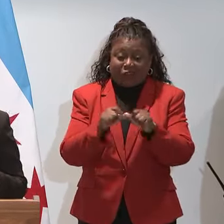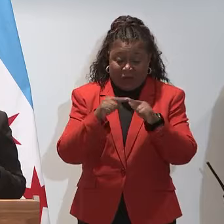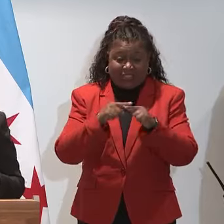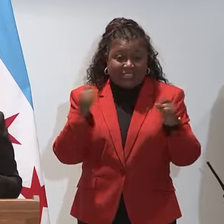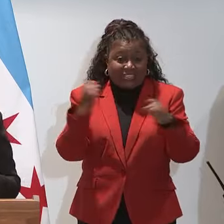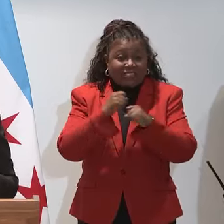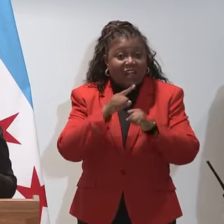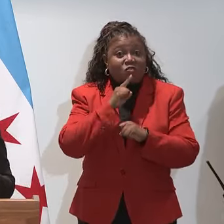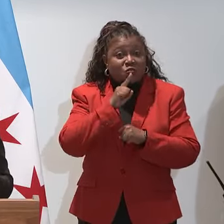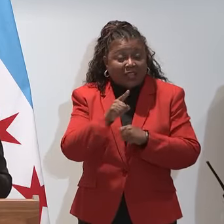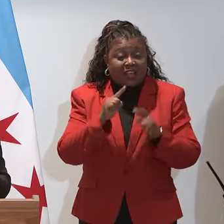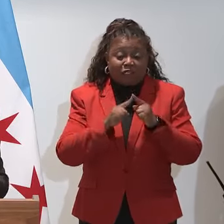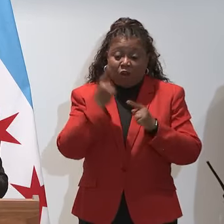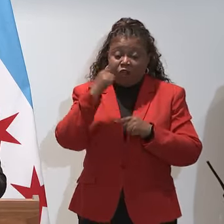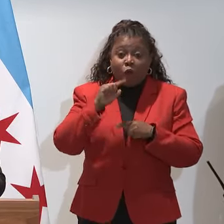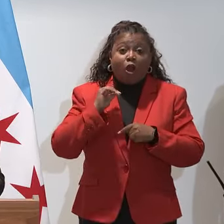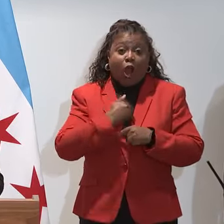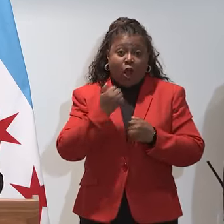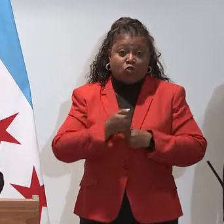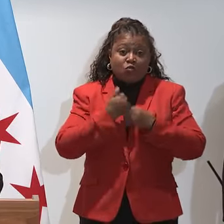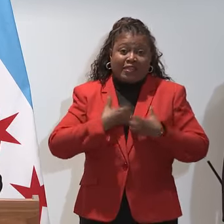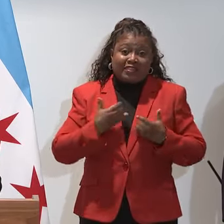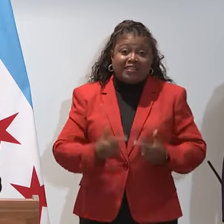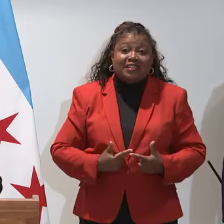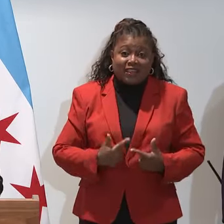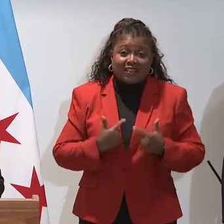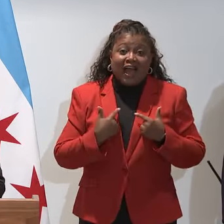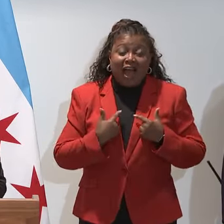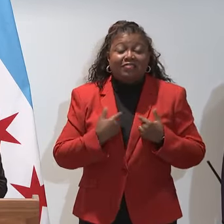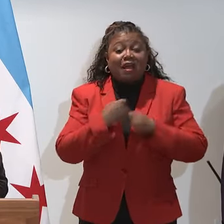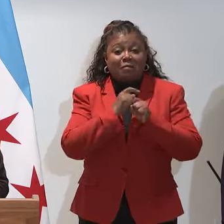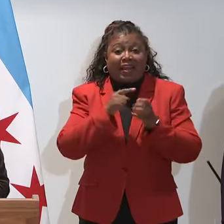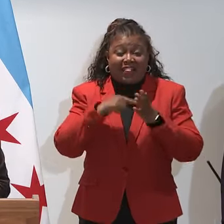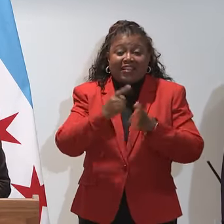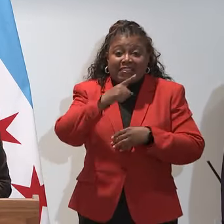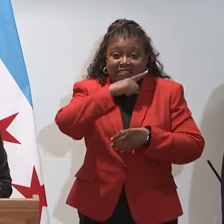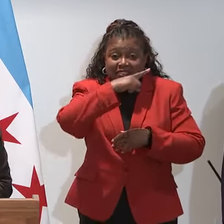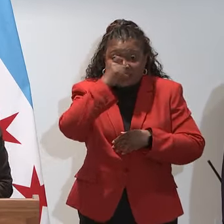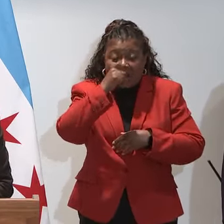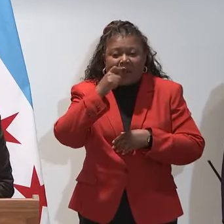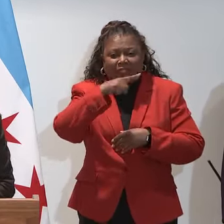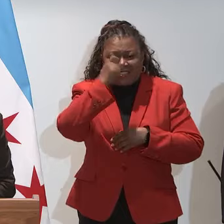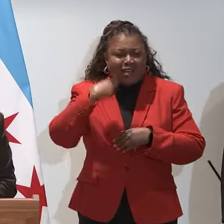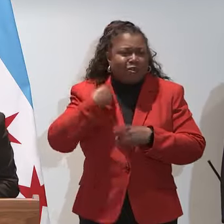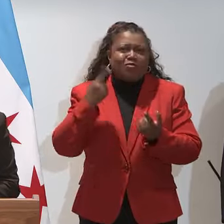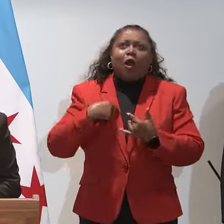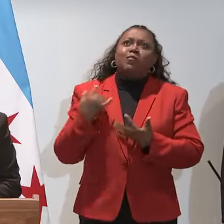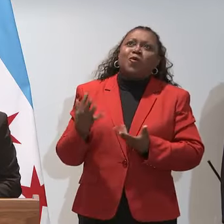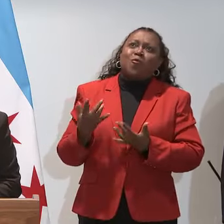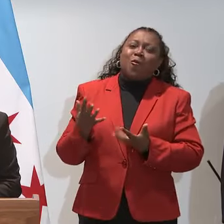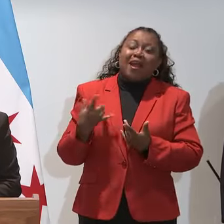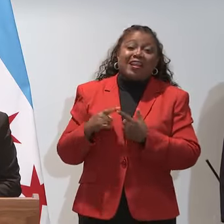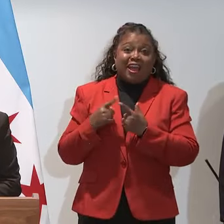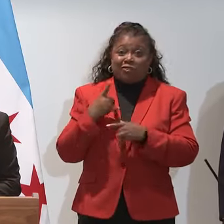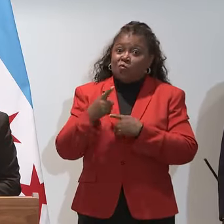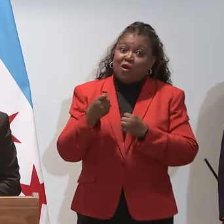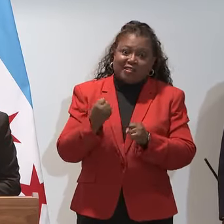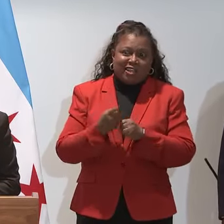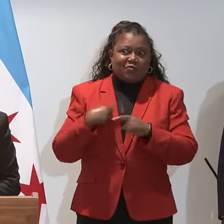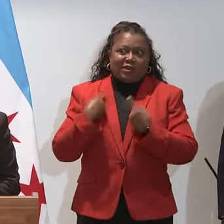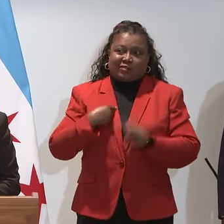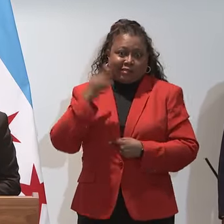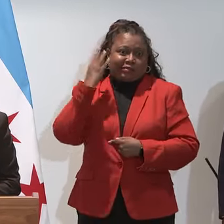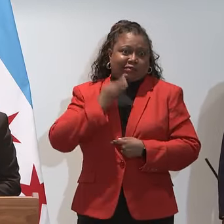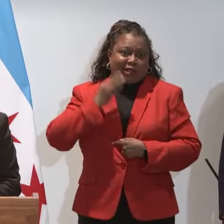this fight literally for our residents' lives. And making this summer, the summer we've all been waiting for after the year that we've